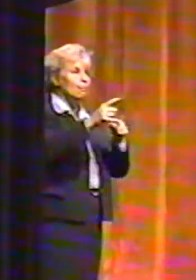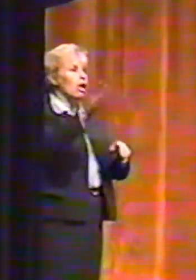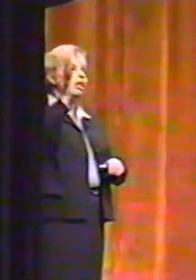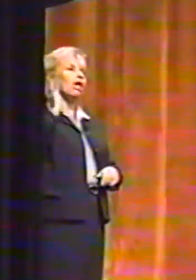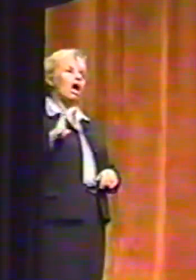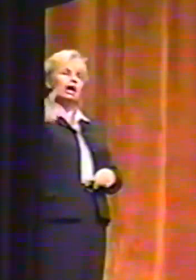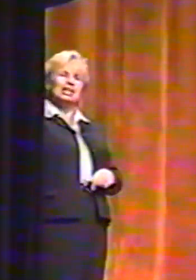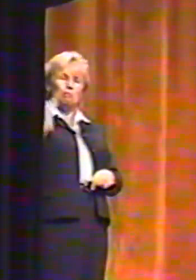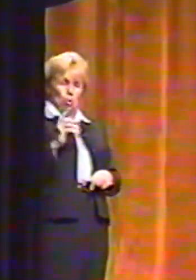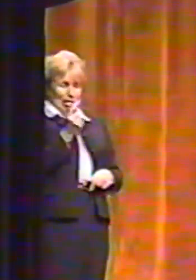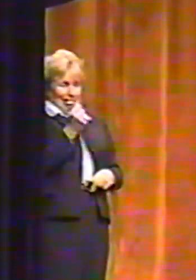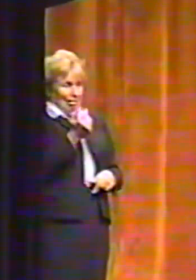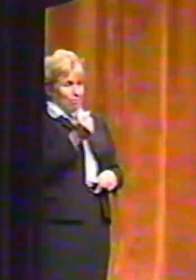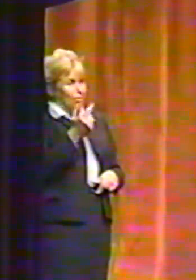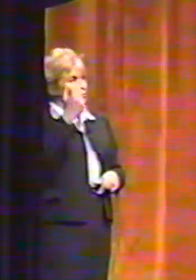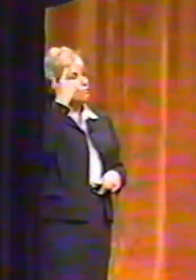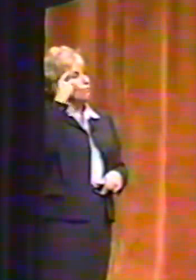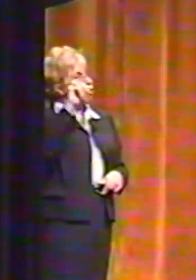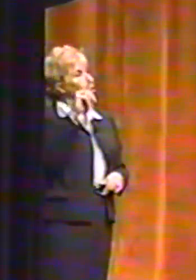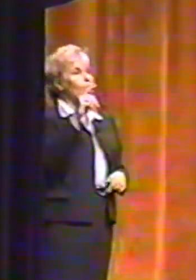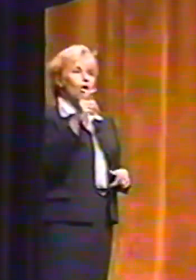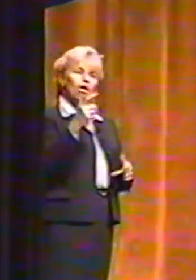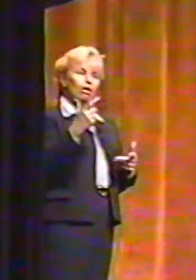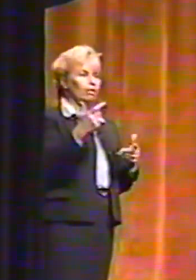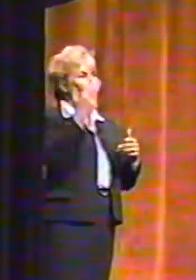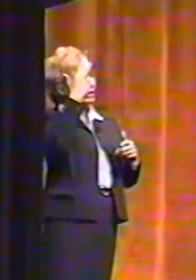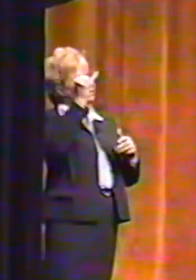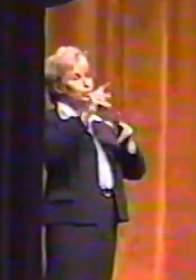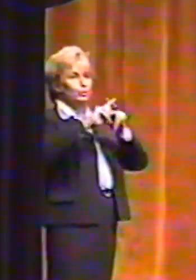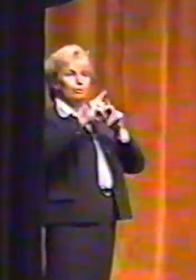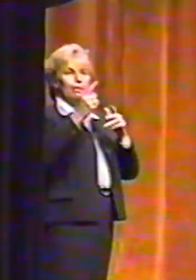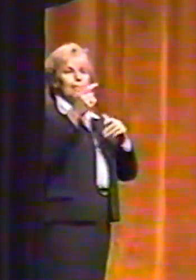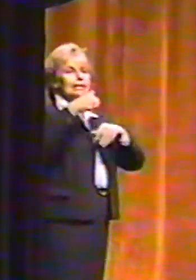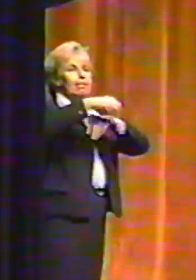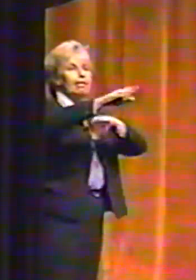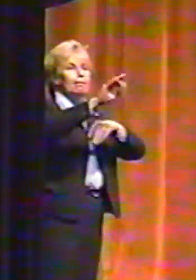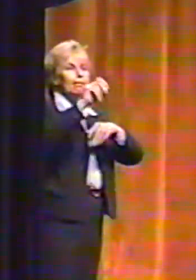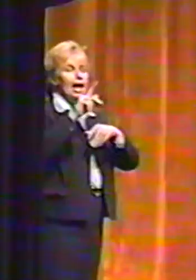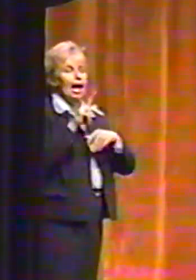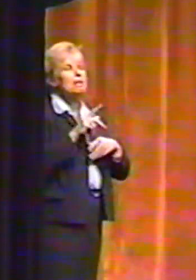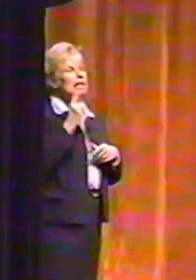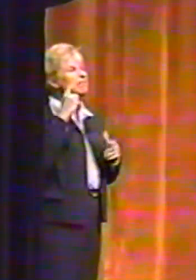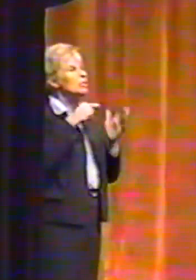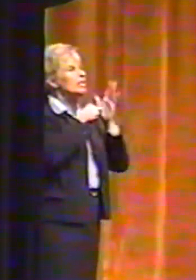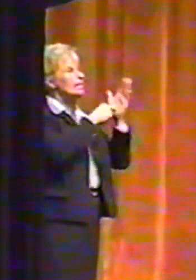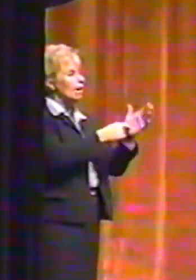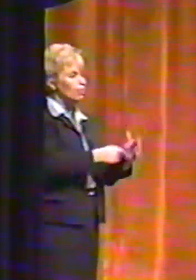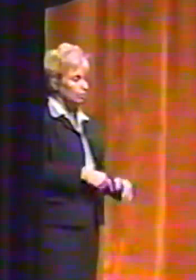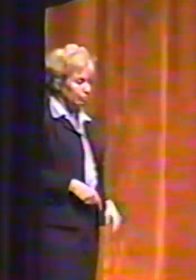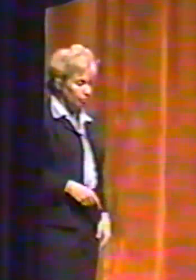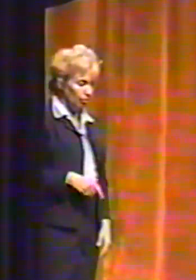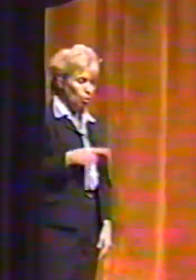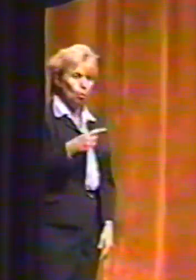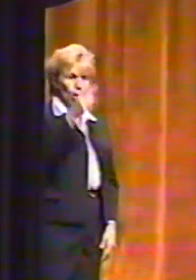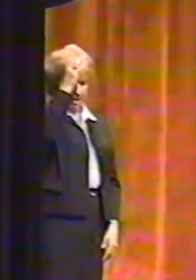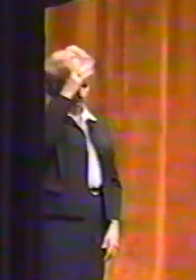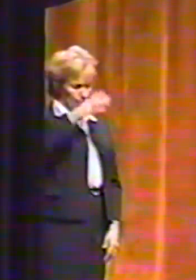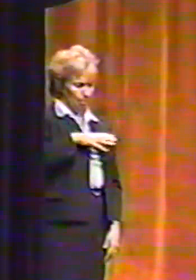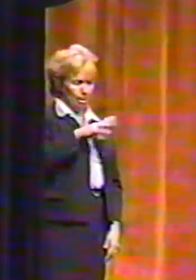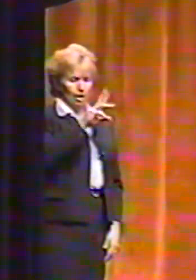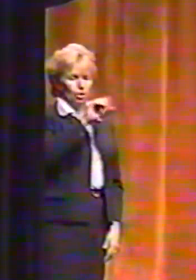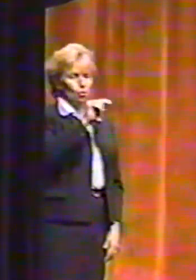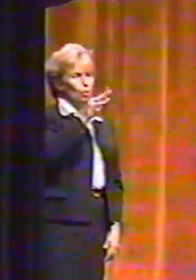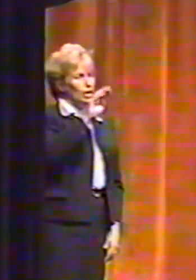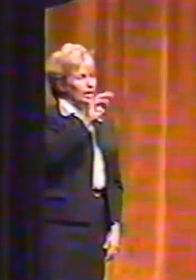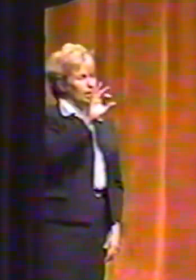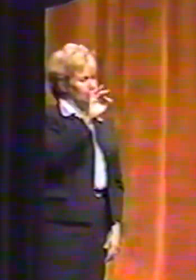for deportation. Let me give you an example of this. When our stories ran, a man named William Finn was bracing for his